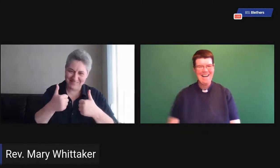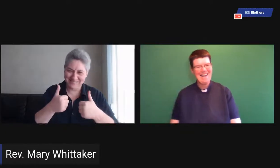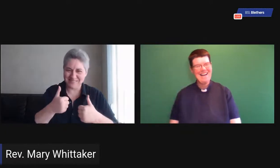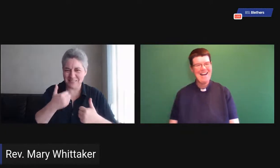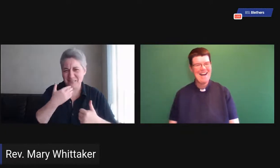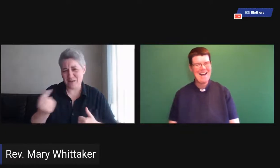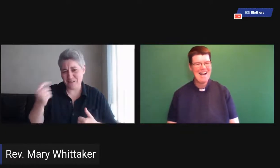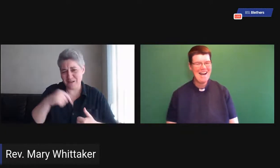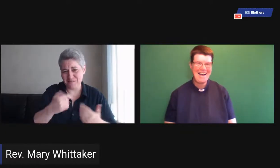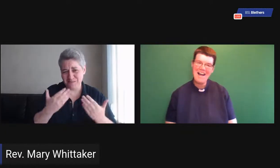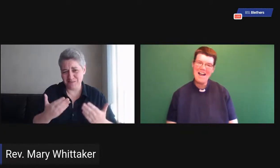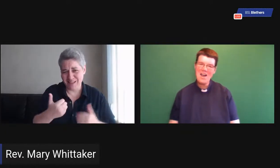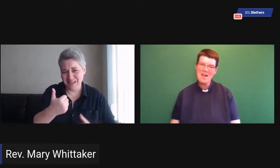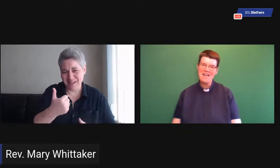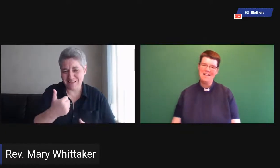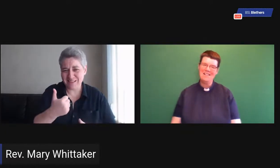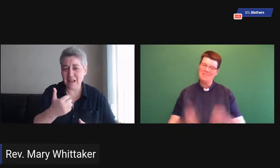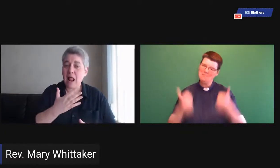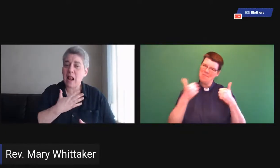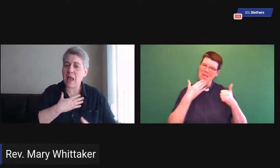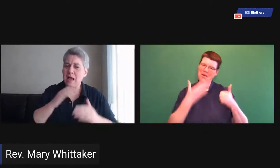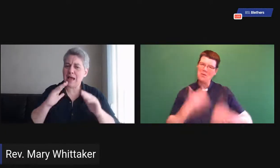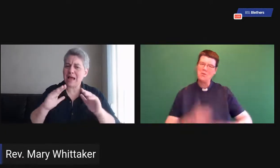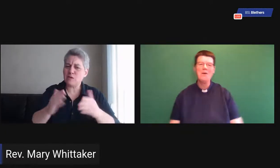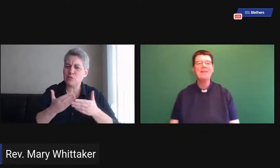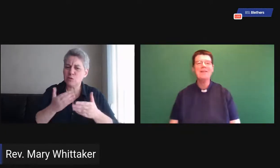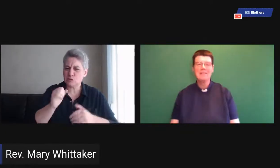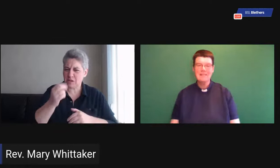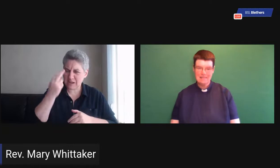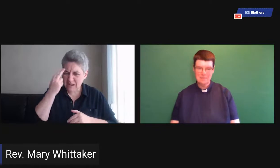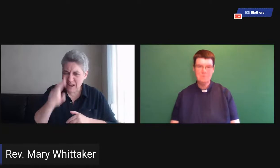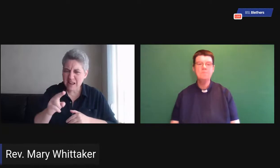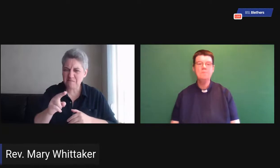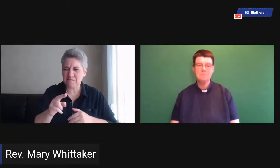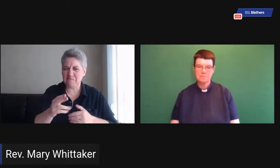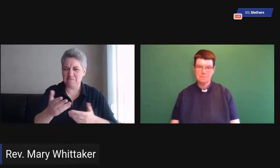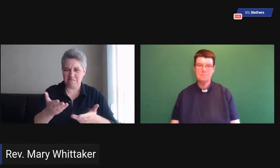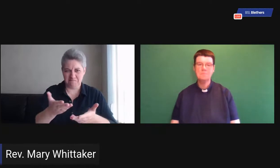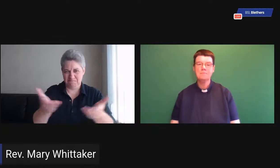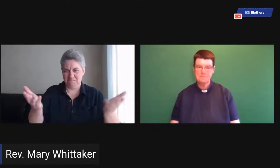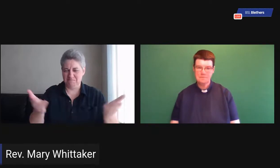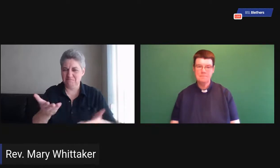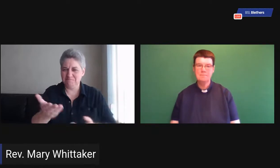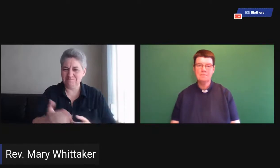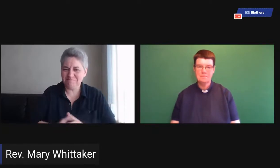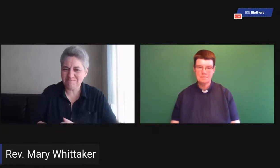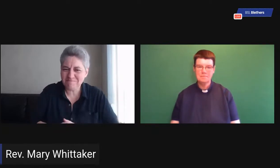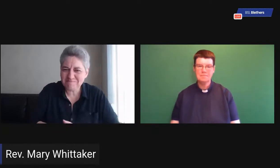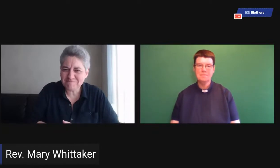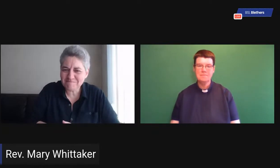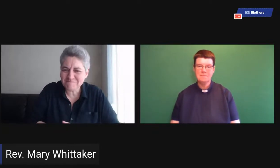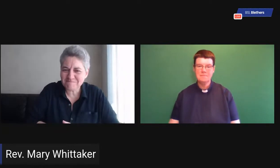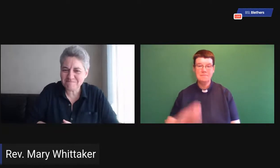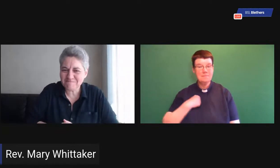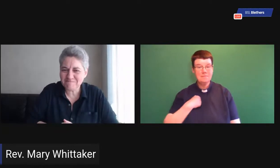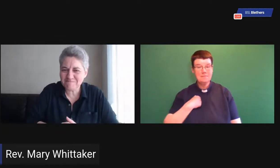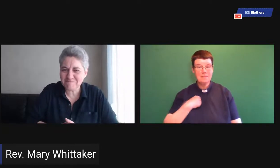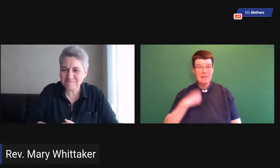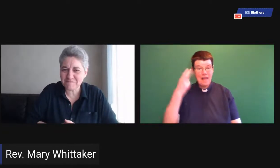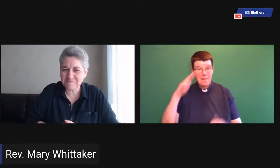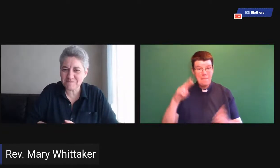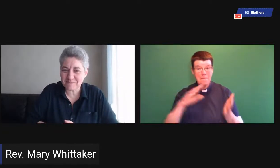Hello, hello. Thank you so much for coming here today. Could you introduce yourself just to our audience,